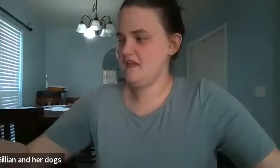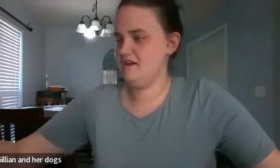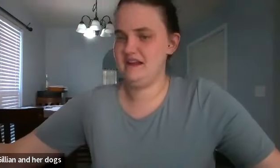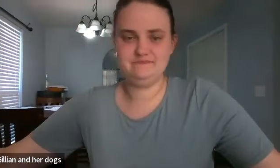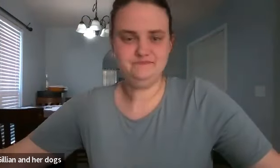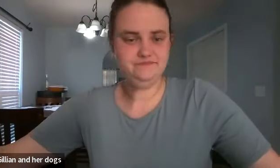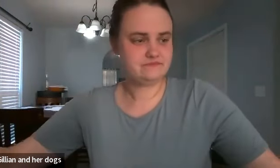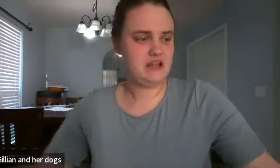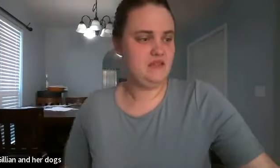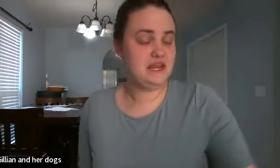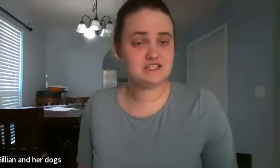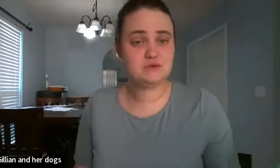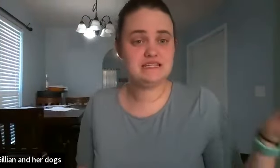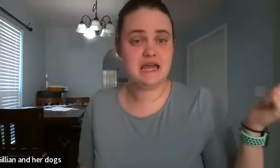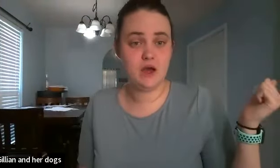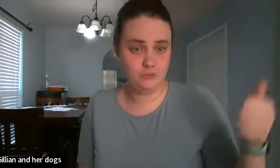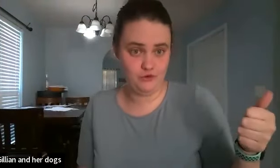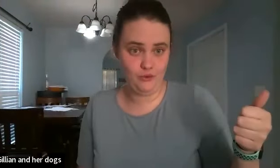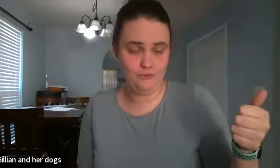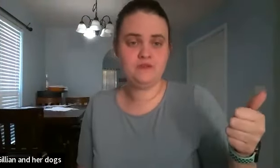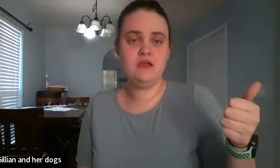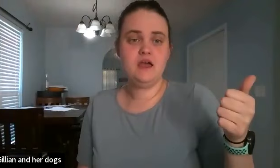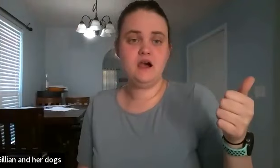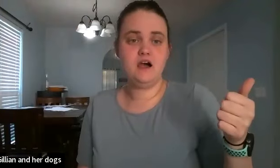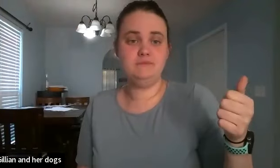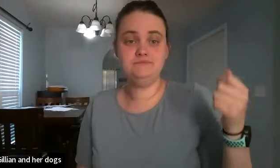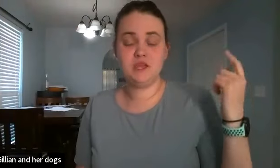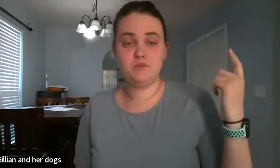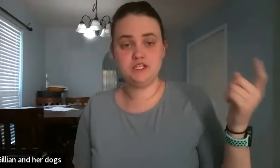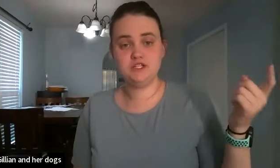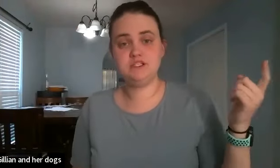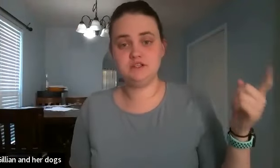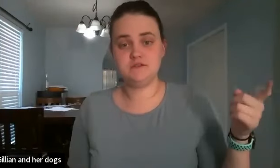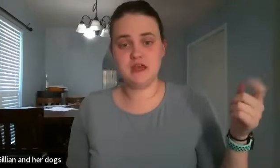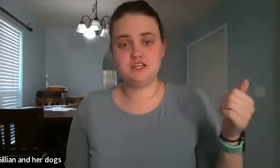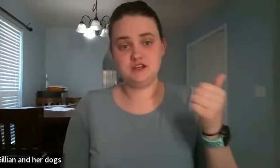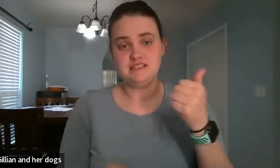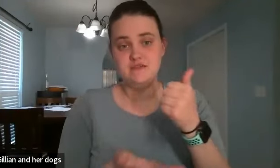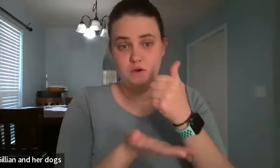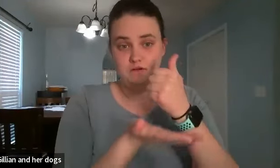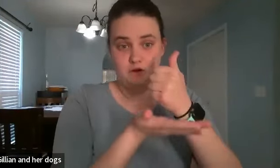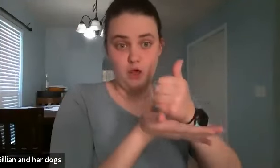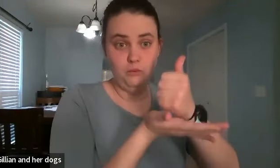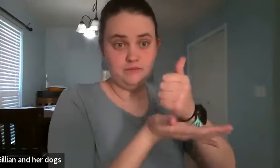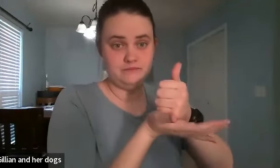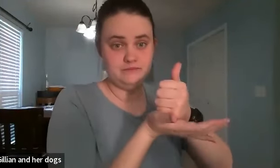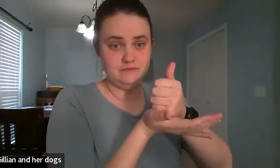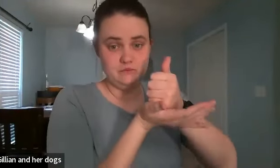All right. The next one is helpful. And what you would do for that is you're going to assign the word for help, which